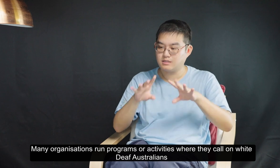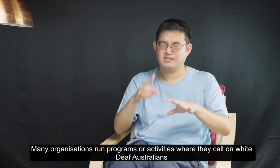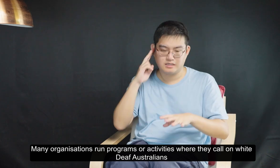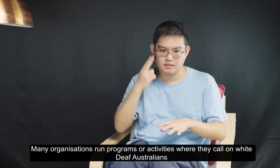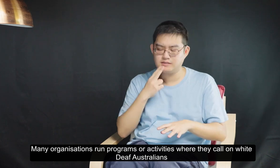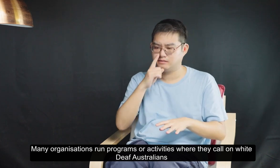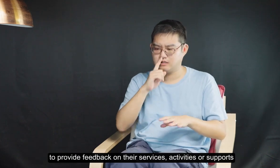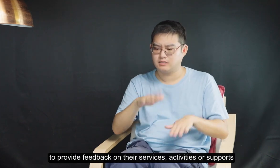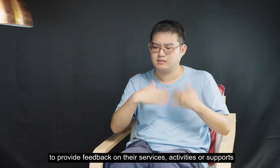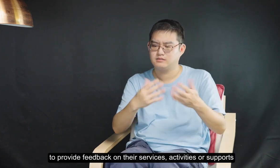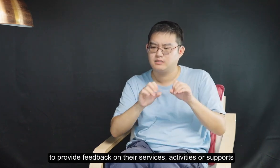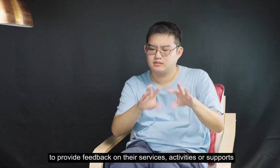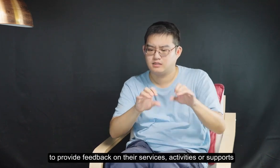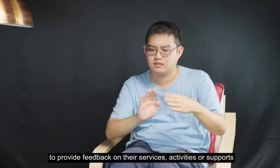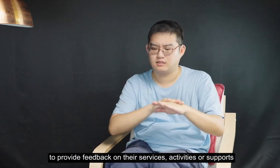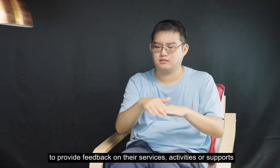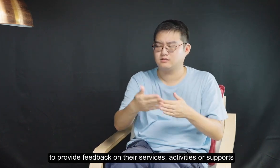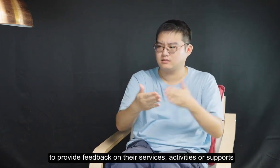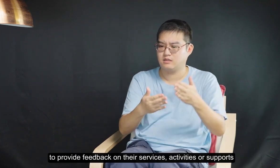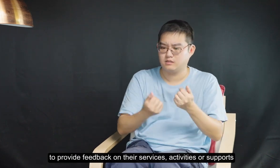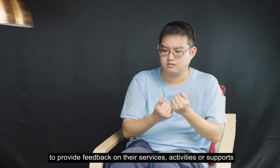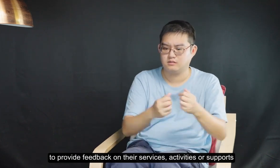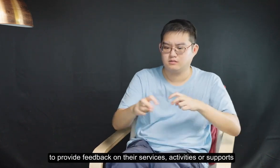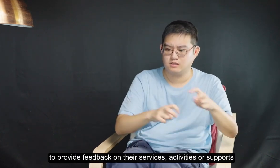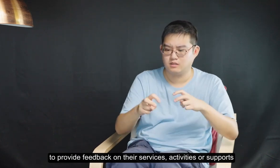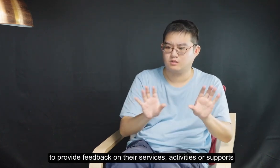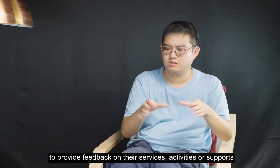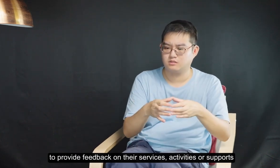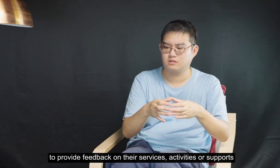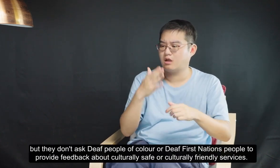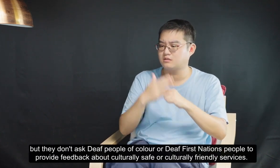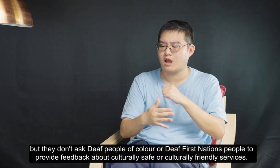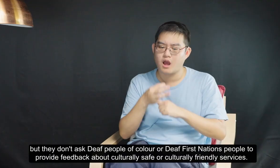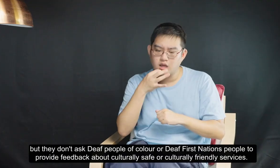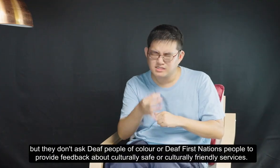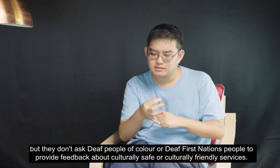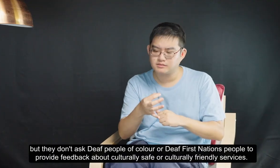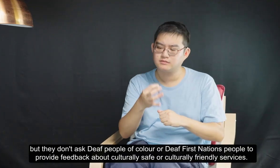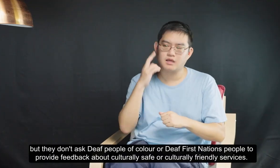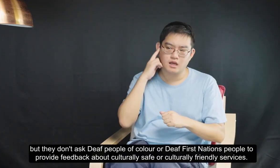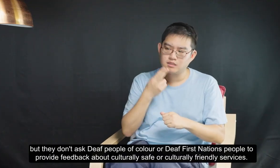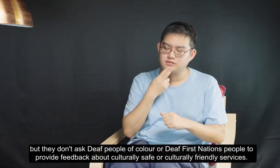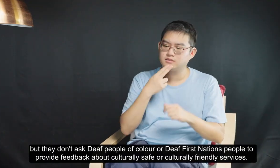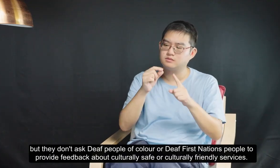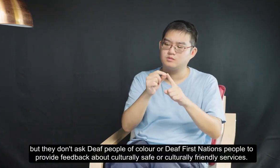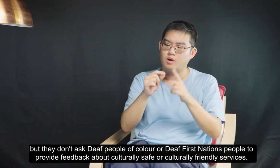deaf Australians to provide feedback on their services, activities, or supports, but they don't ask deaf people of